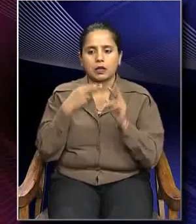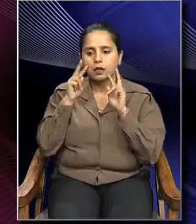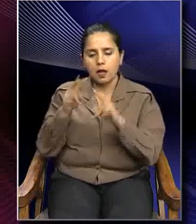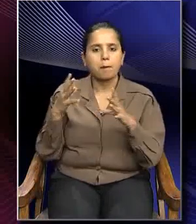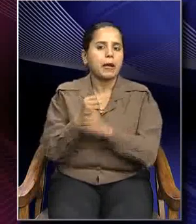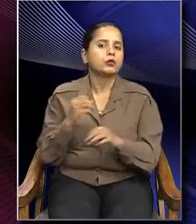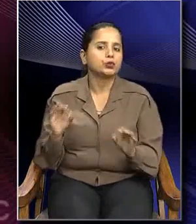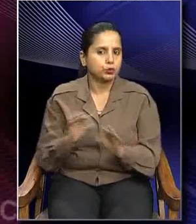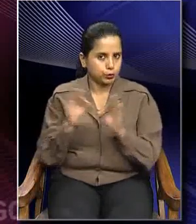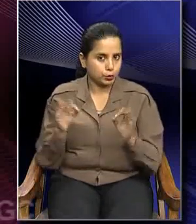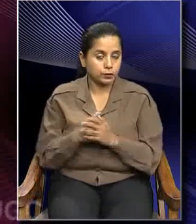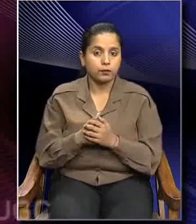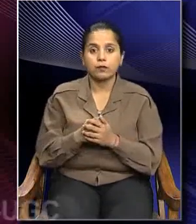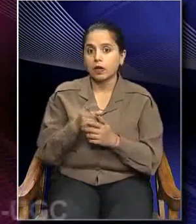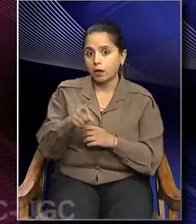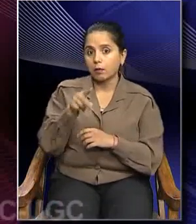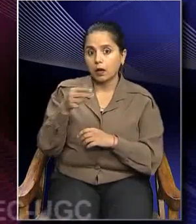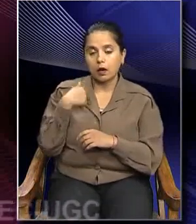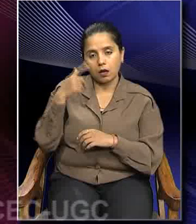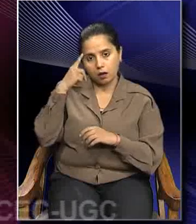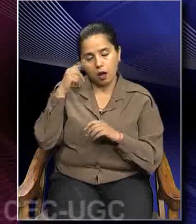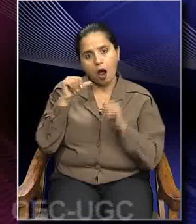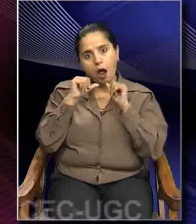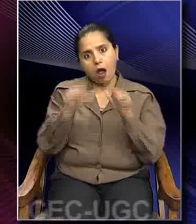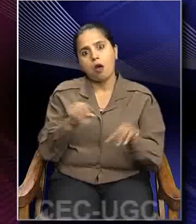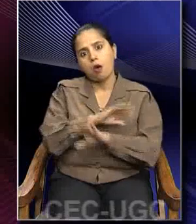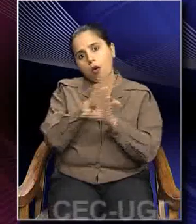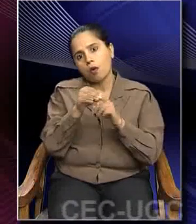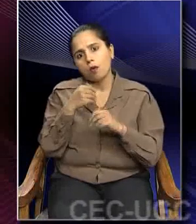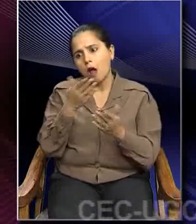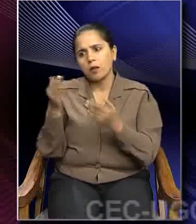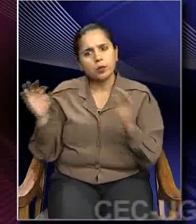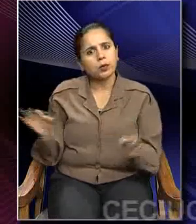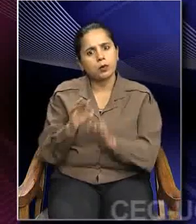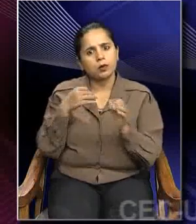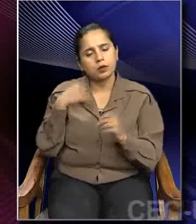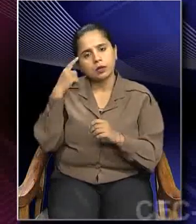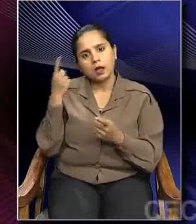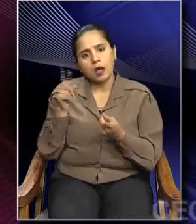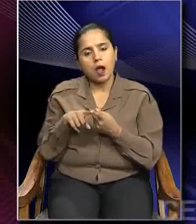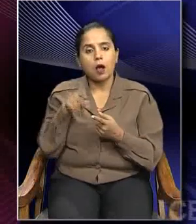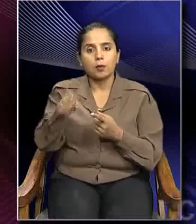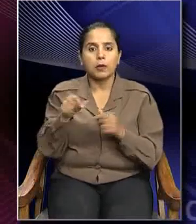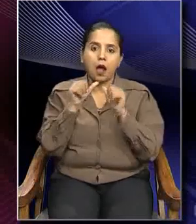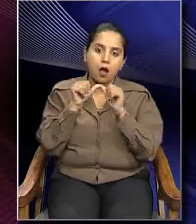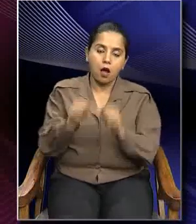That is, we should not conclude that all non-perceptions lead to the conclusion